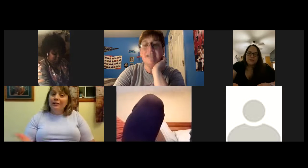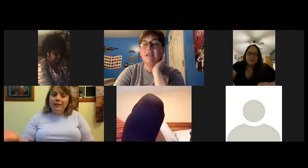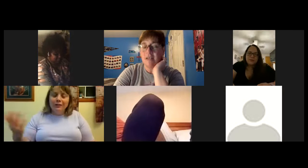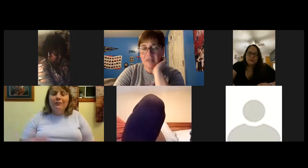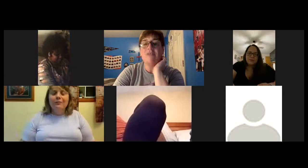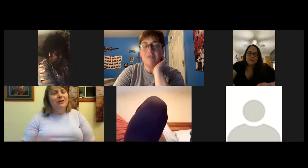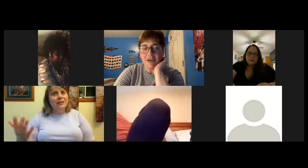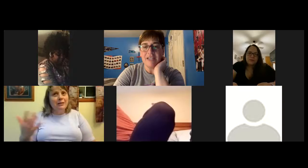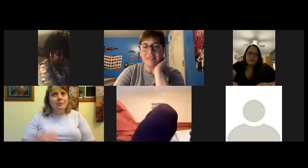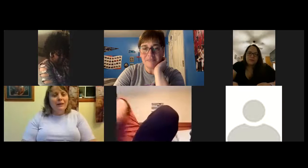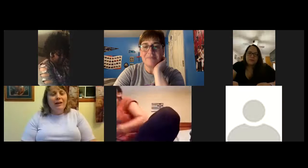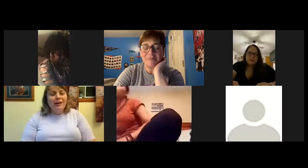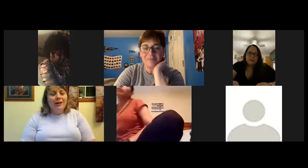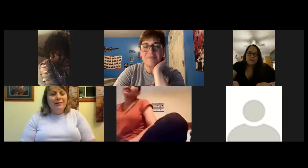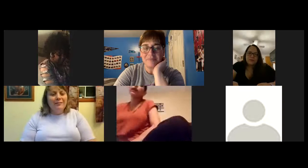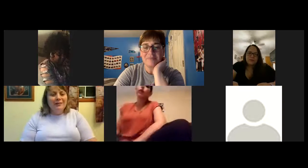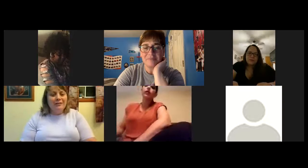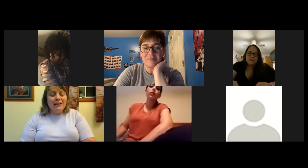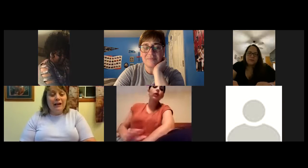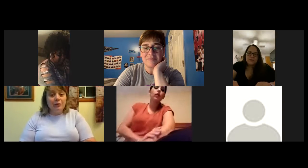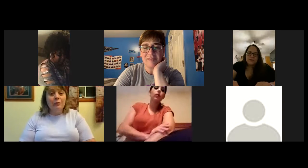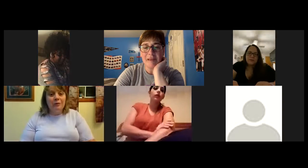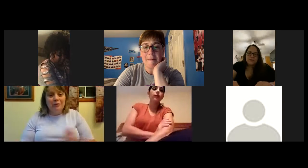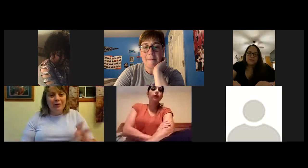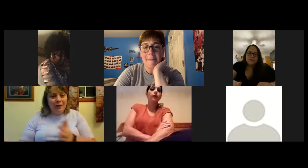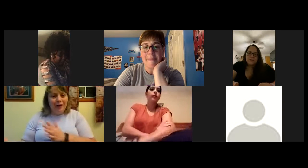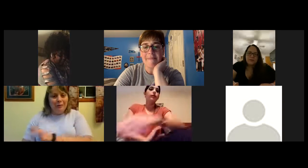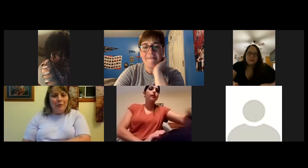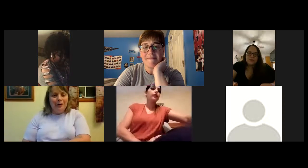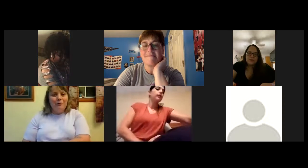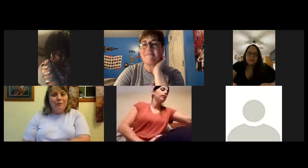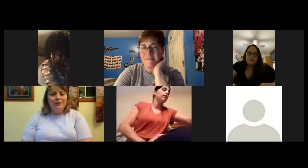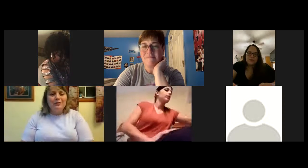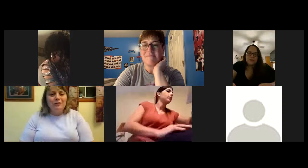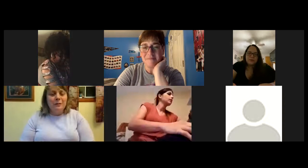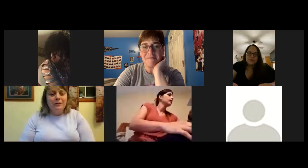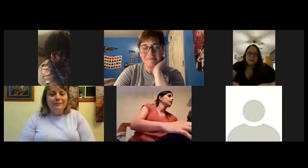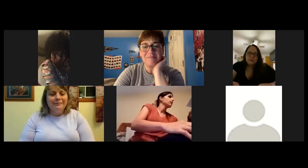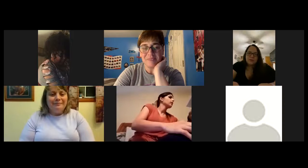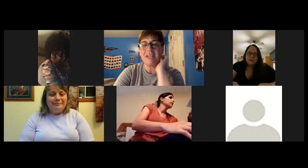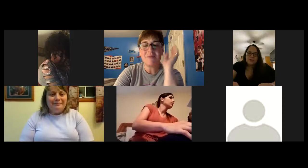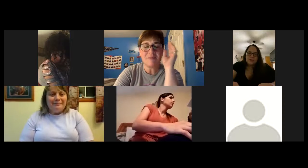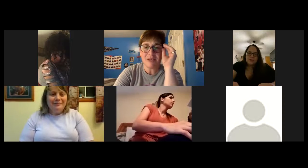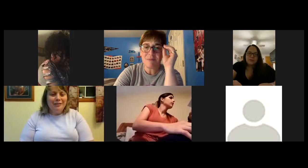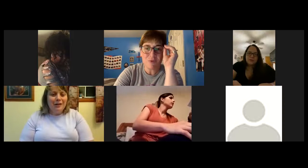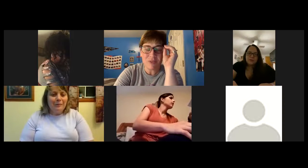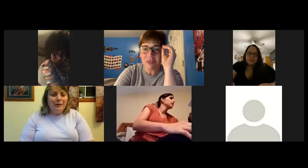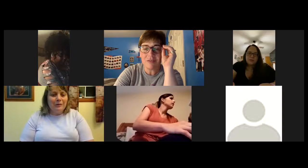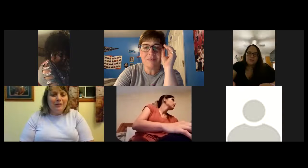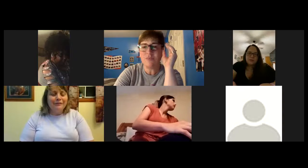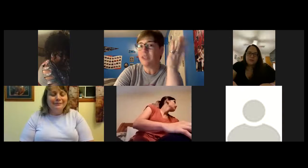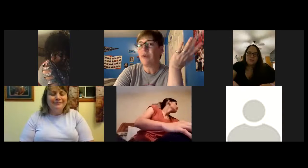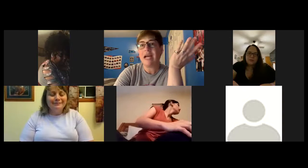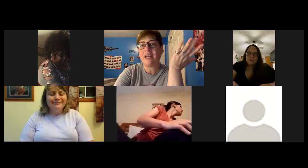at, if I see our sign or we're on my way home and I'll start spelling. Yeah. Trying to